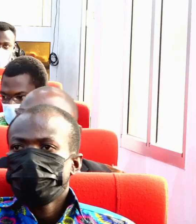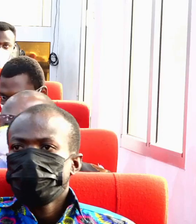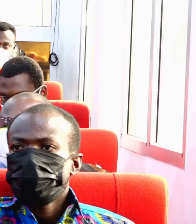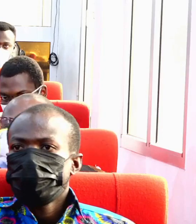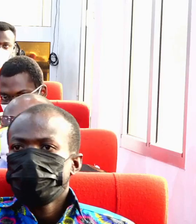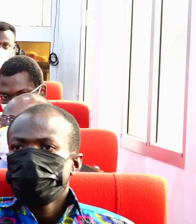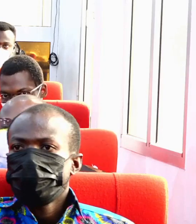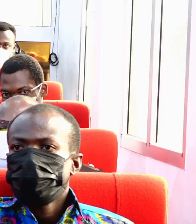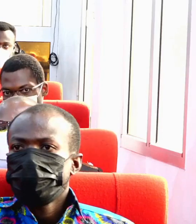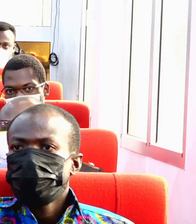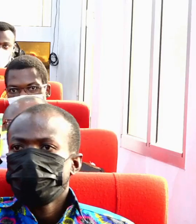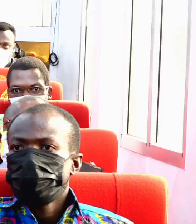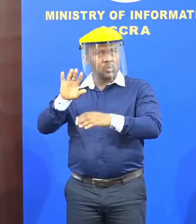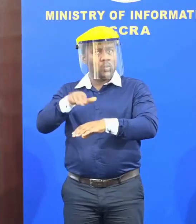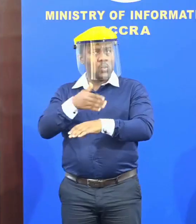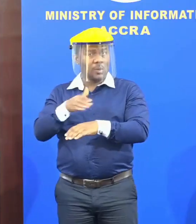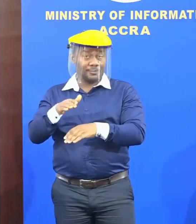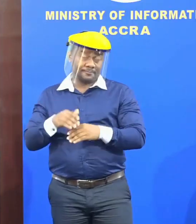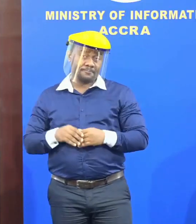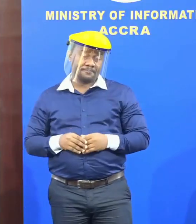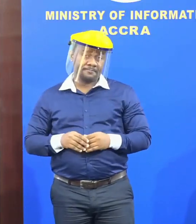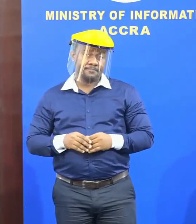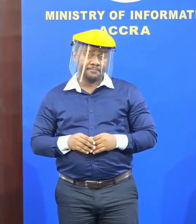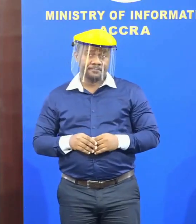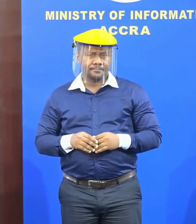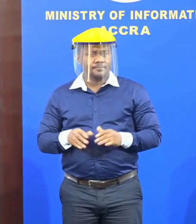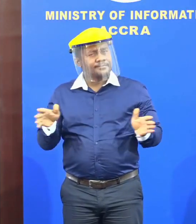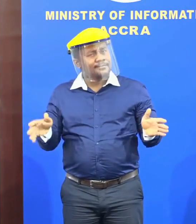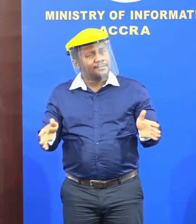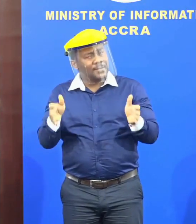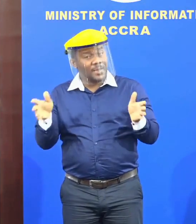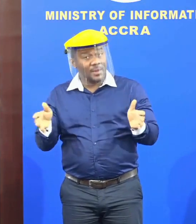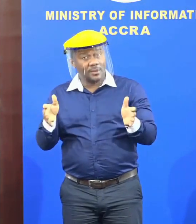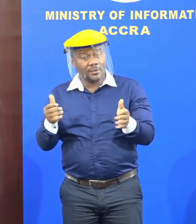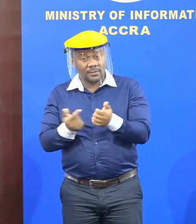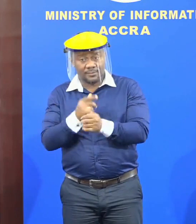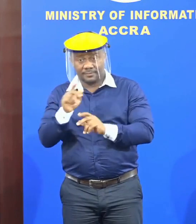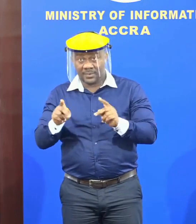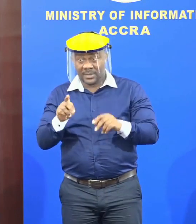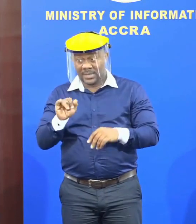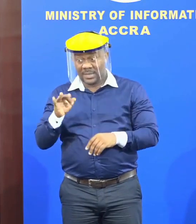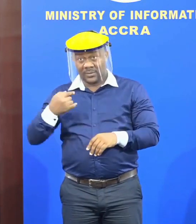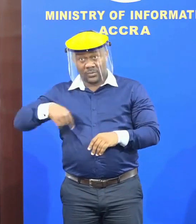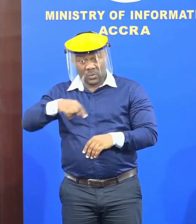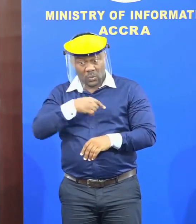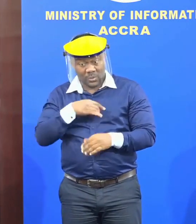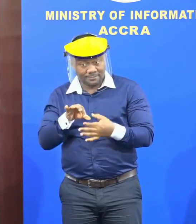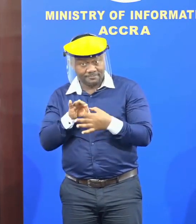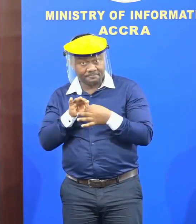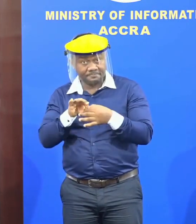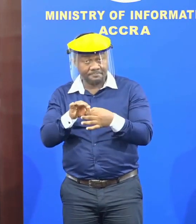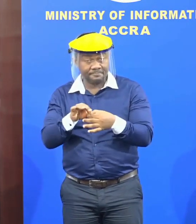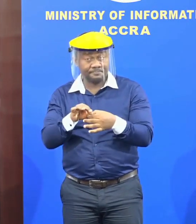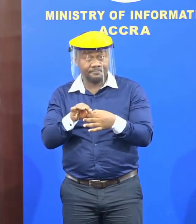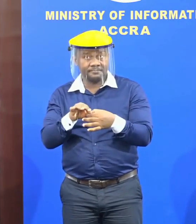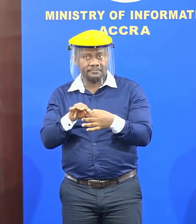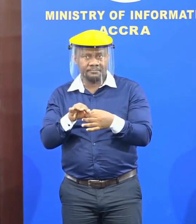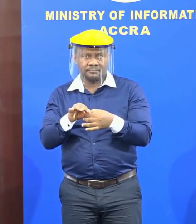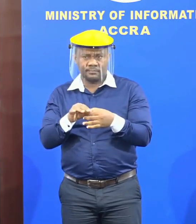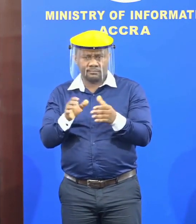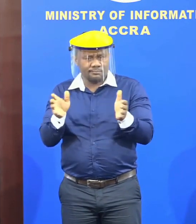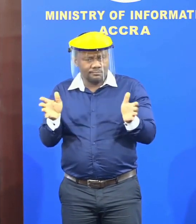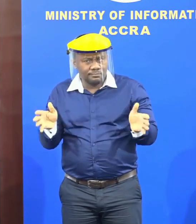the National Chocolate Week celebration. And we are urging all Ghanaians that if we are able to join this campaign and make sure that we